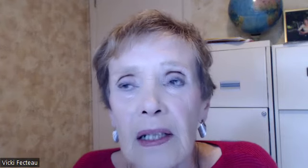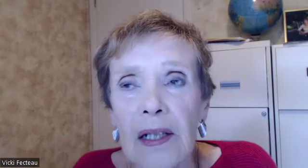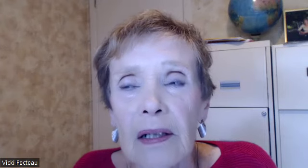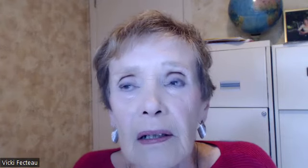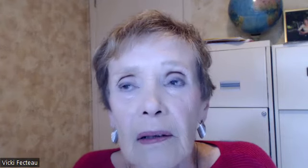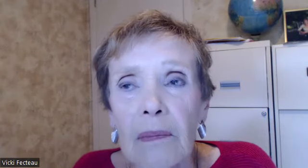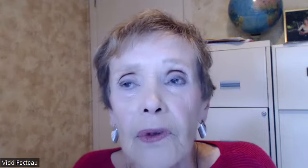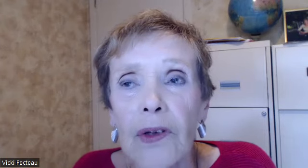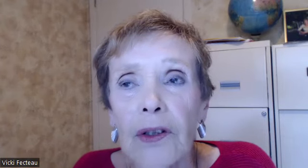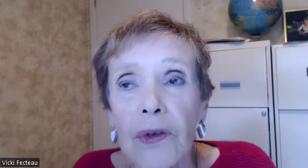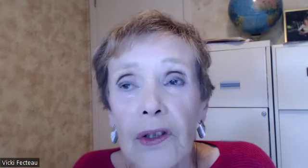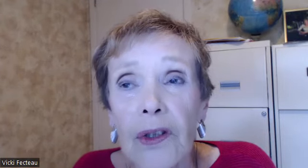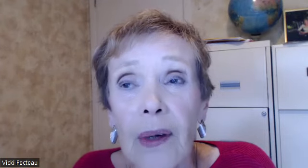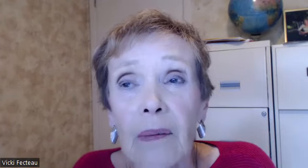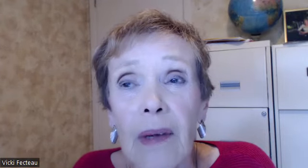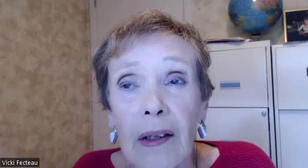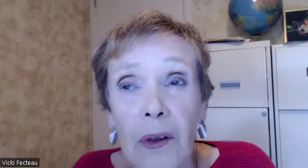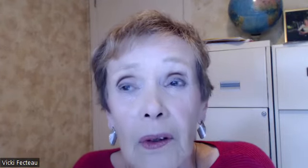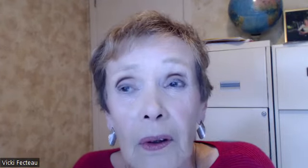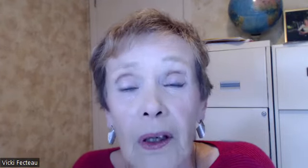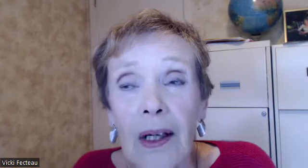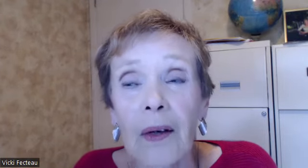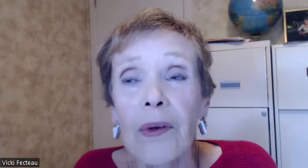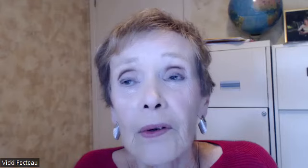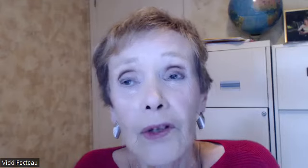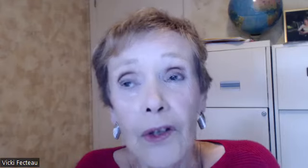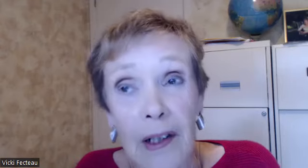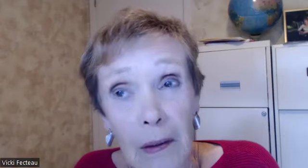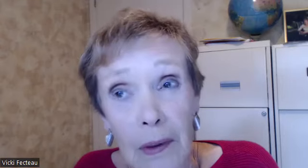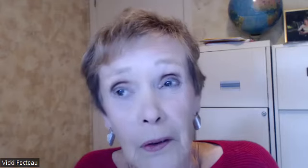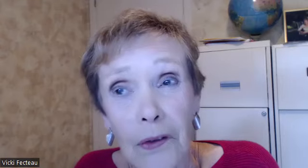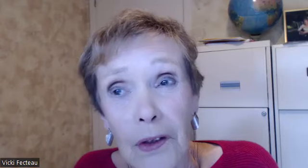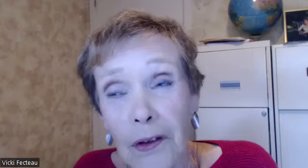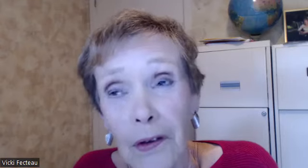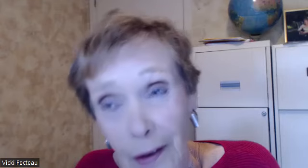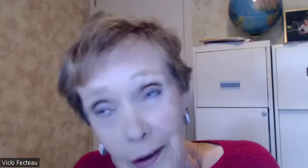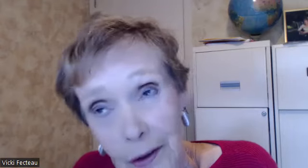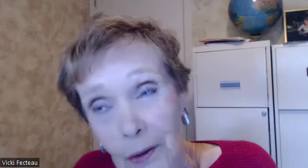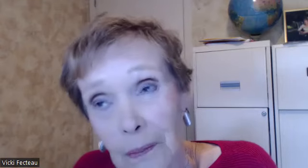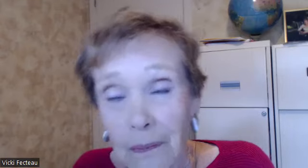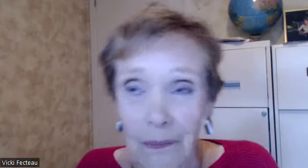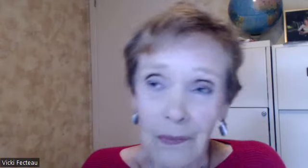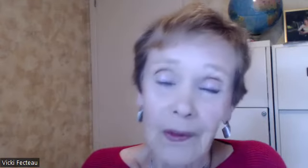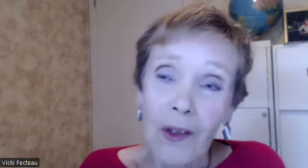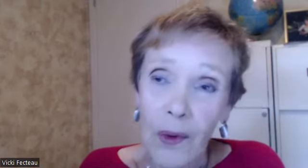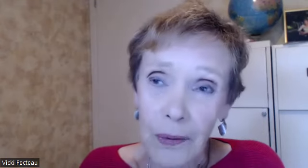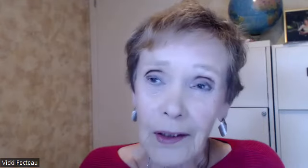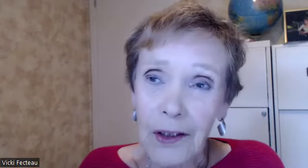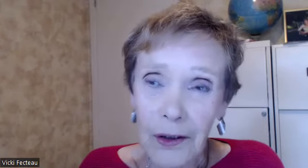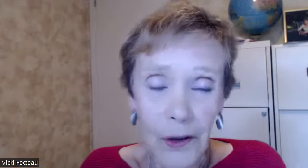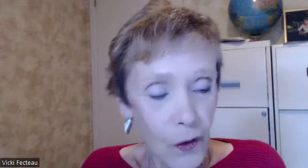discuss the movie using two-hand manual without disturbing anybody else in the theater. So that's one practical use for